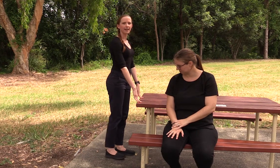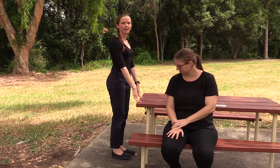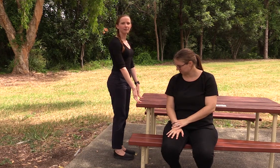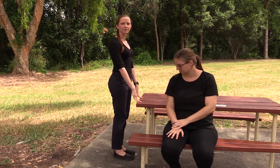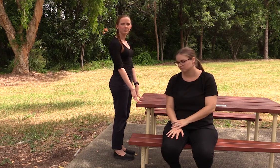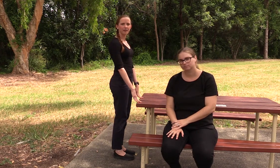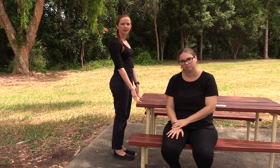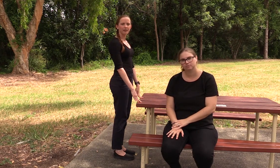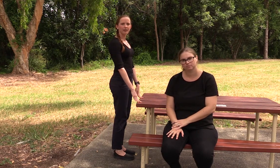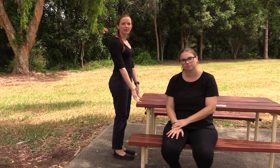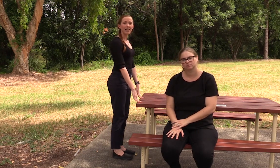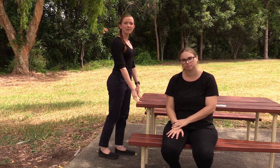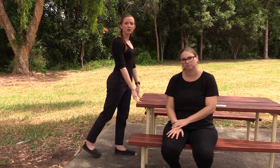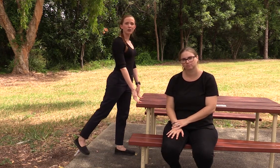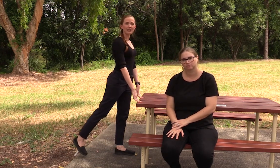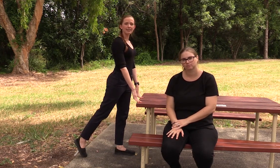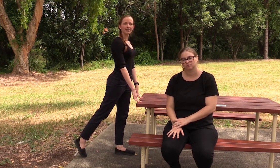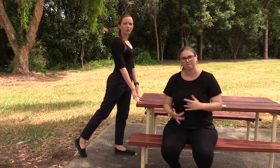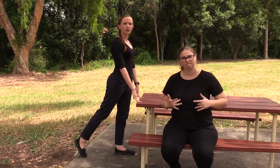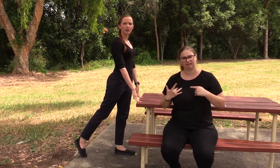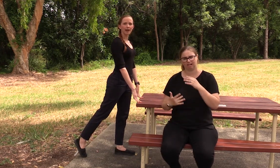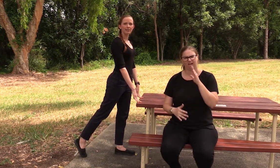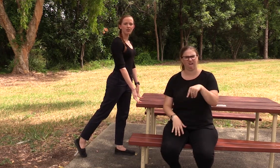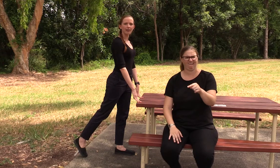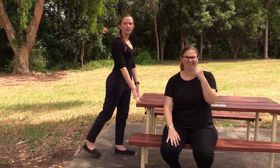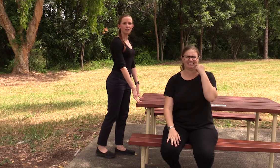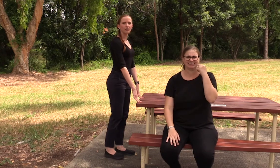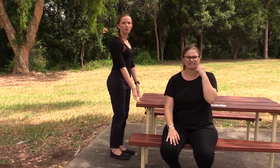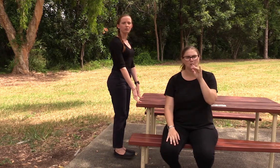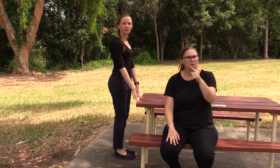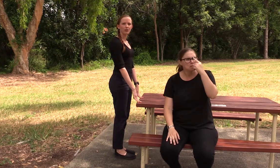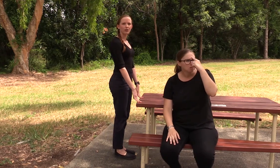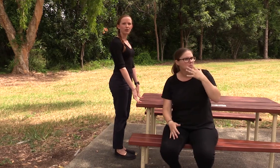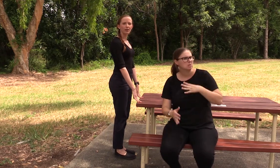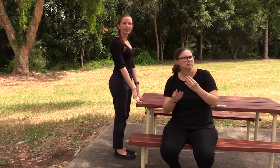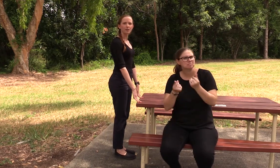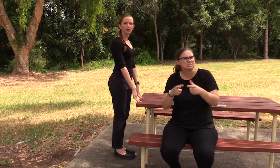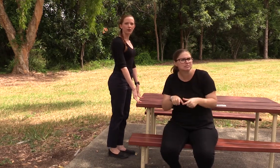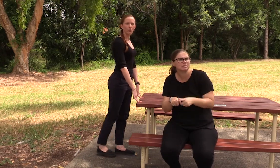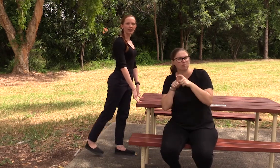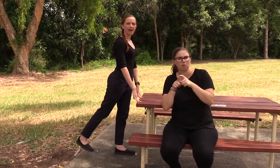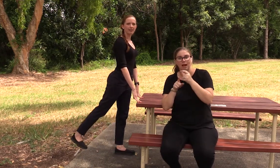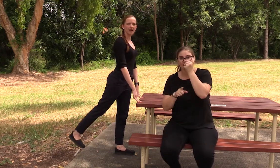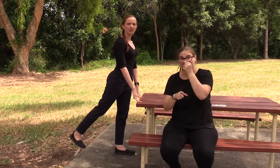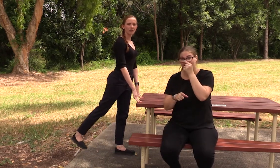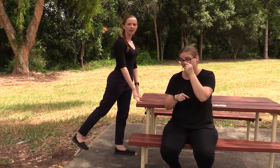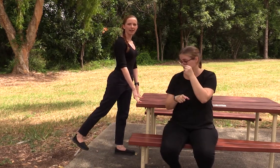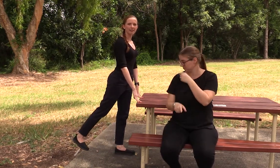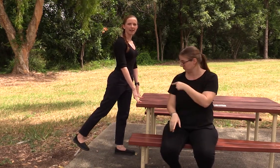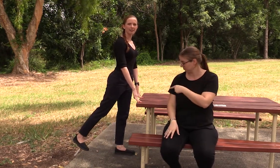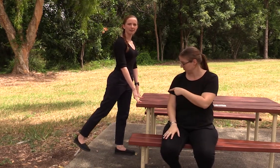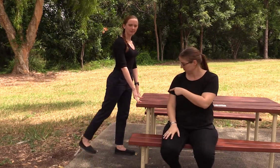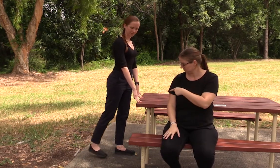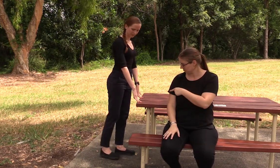back together. If that's too easy or you would like to challenge yourself, you can then do it without touching your